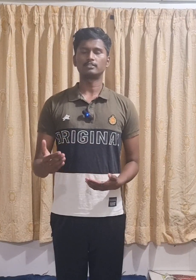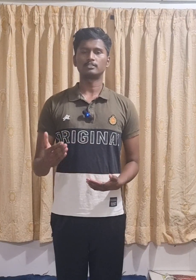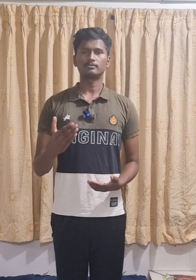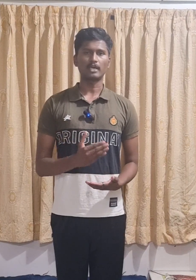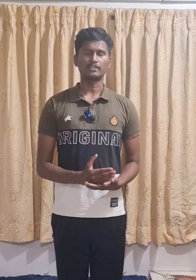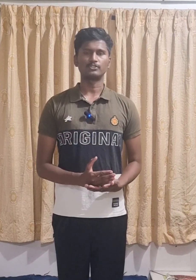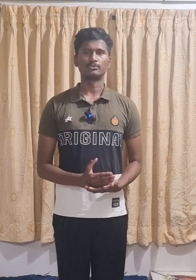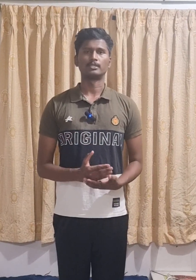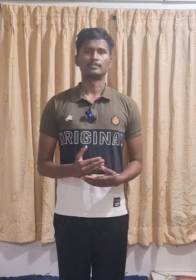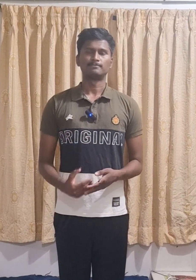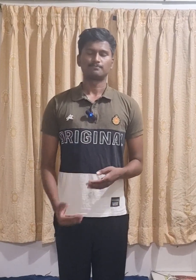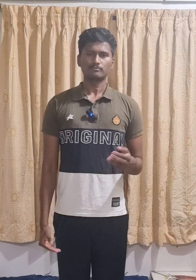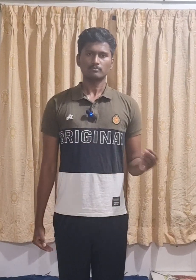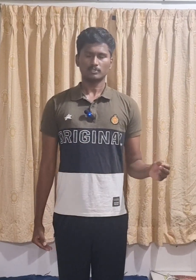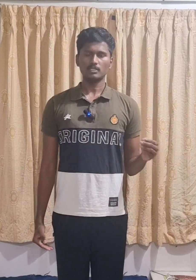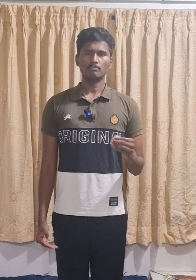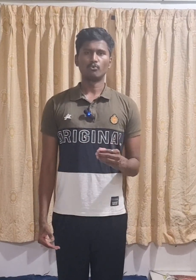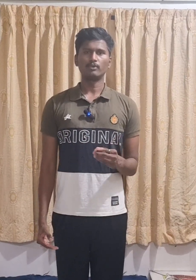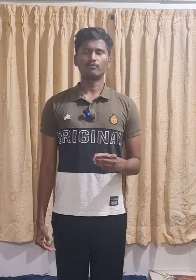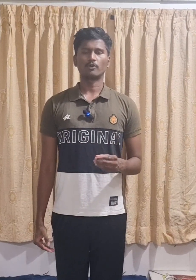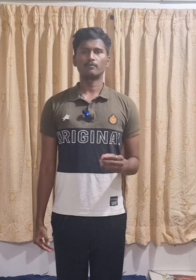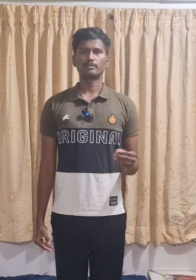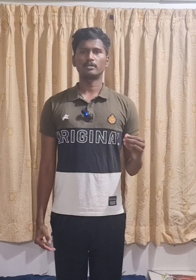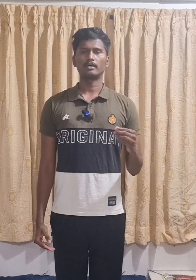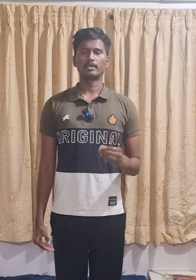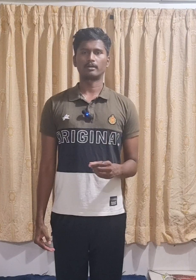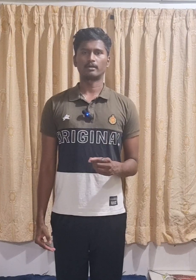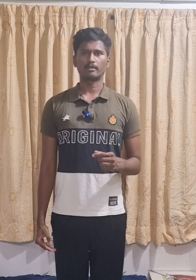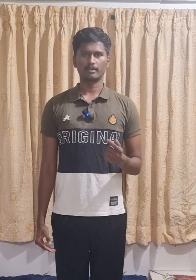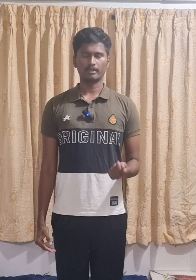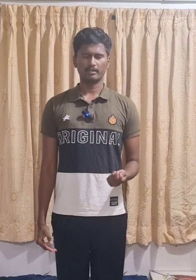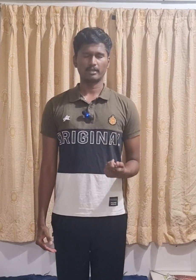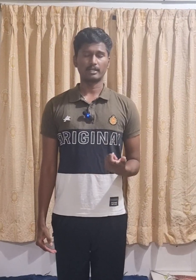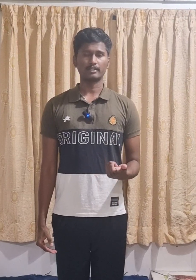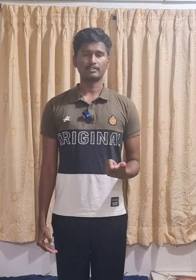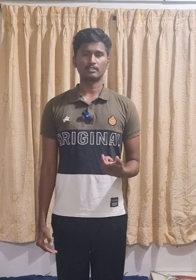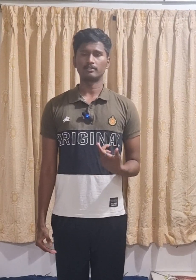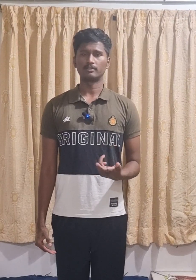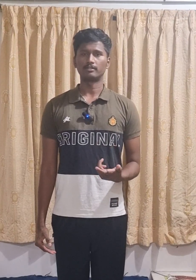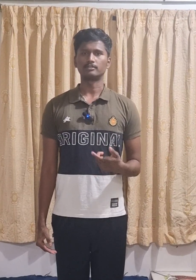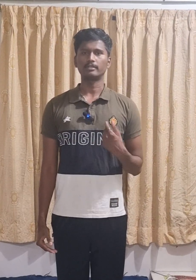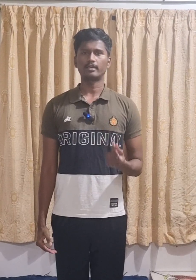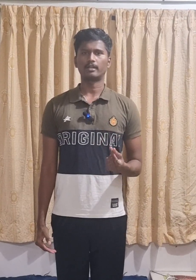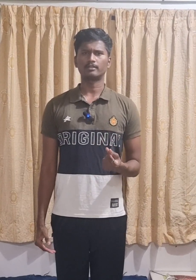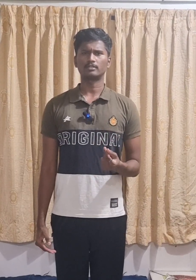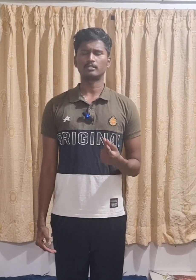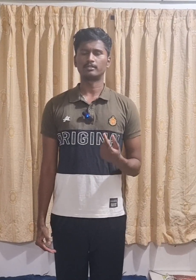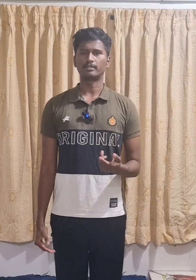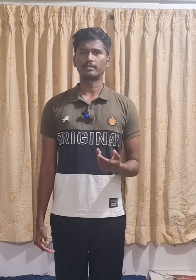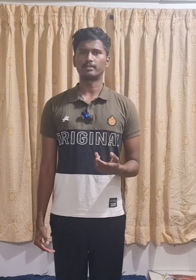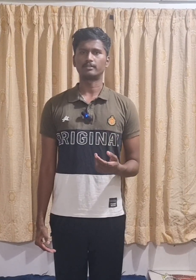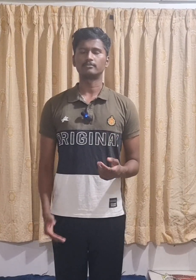being achieved. Moving forward with the hierarchical inheritance. In hierarchical inheritance,